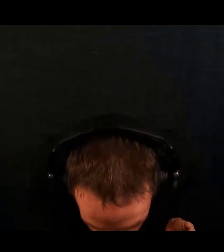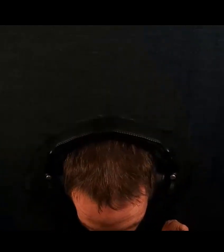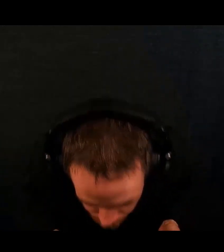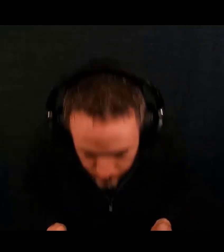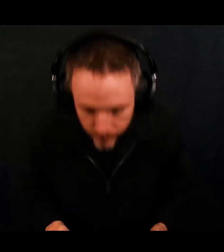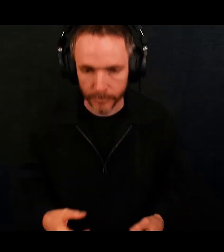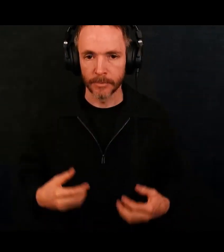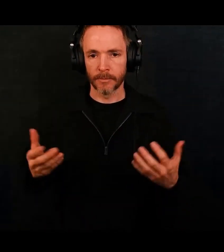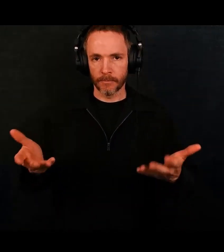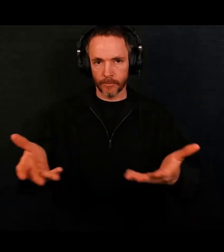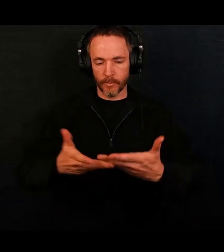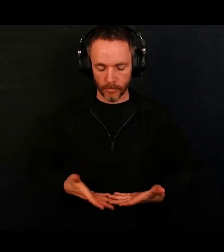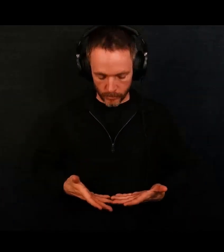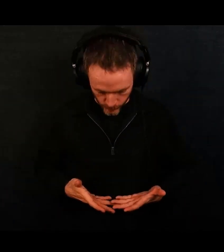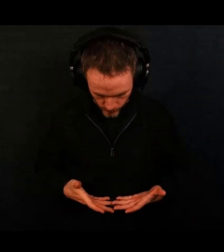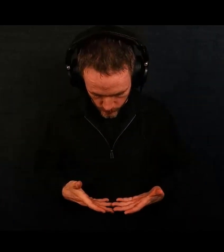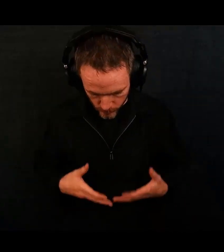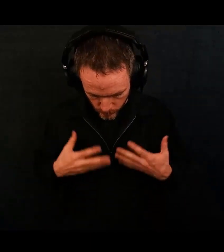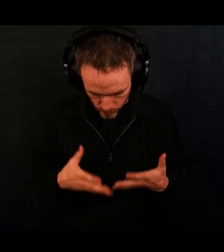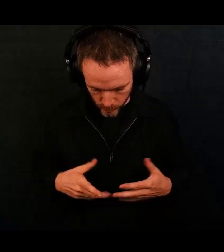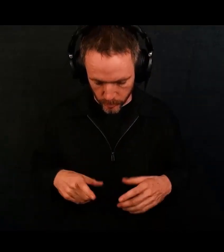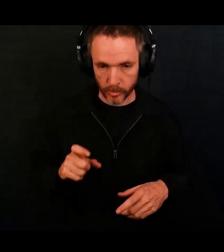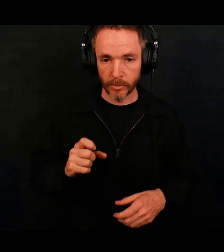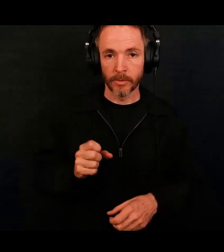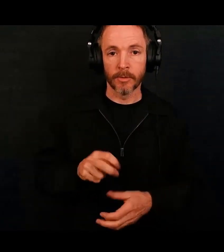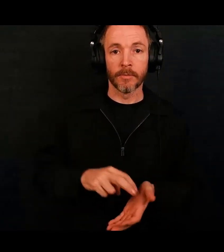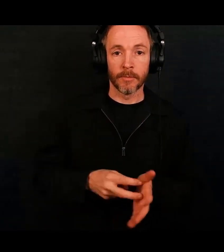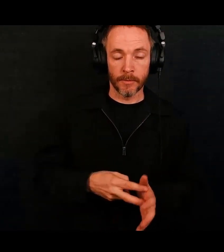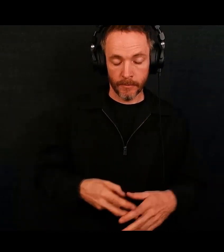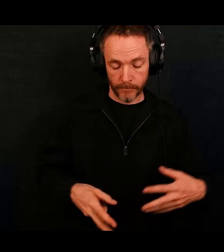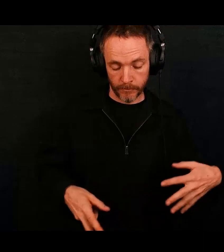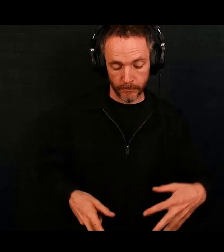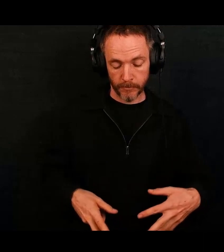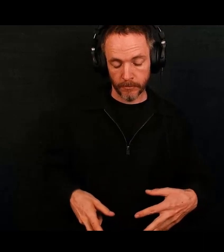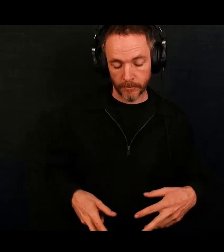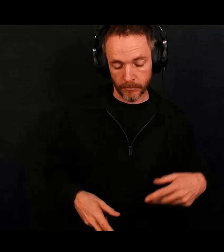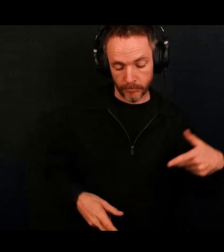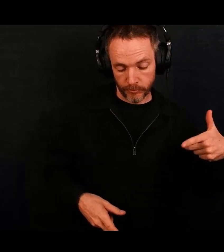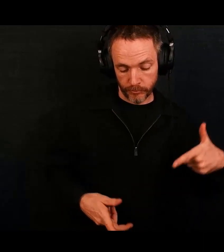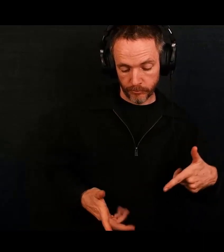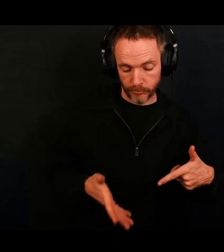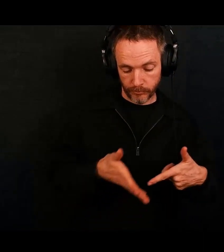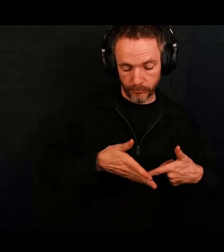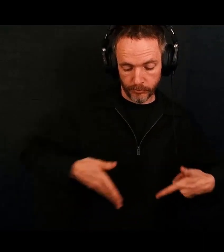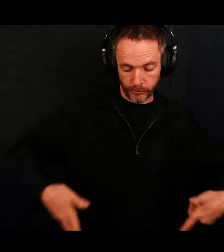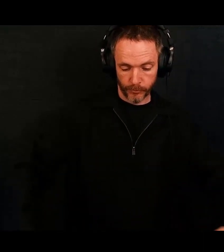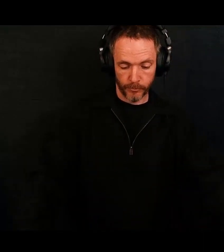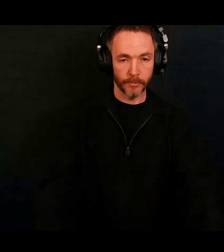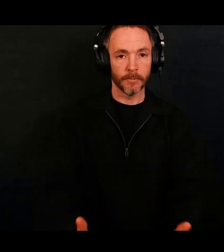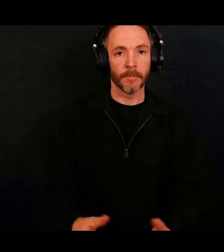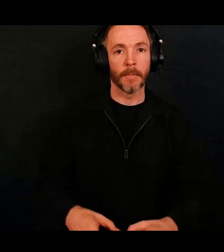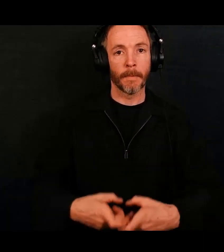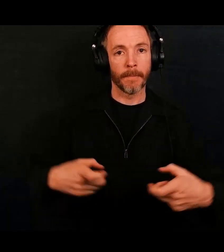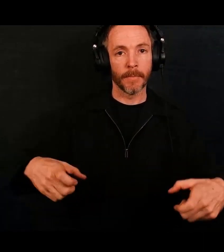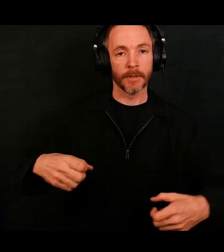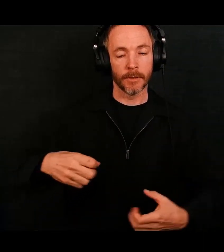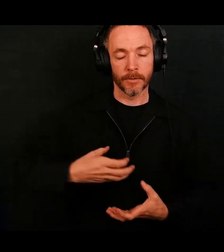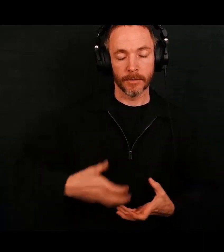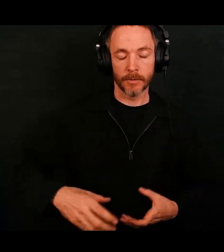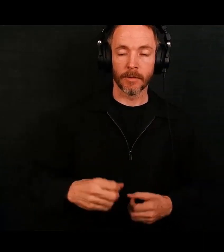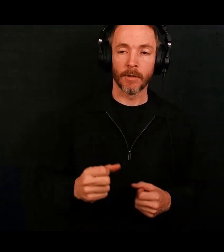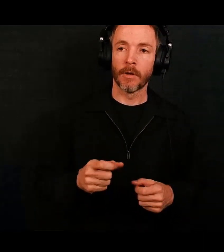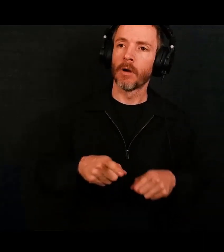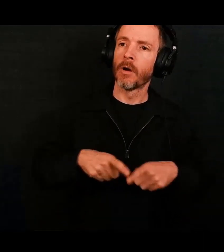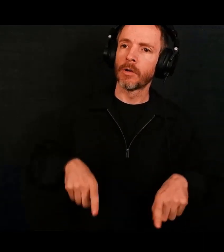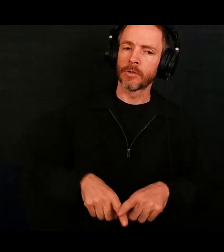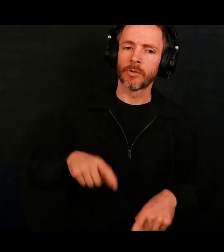means this doesn't have to be such a straight shot. And it could also end up having your spray nozzle.